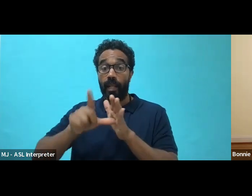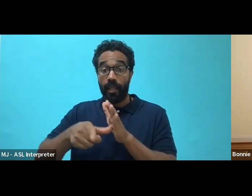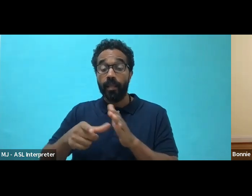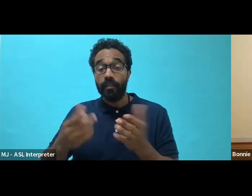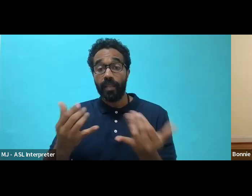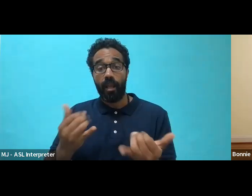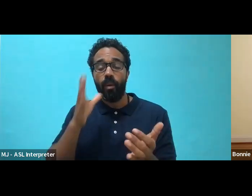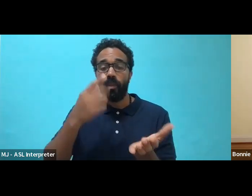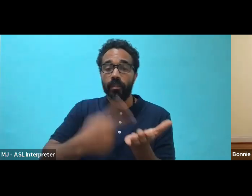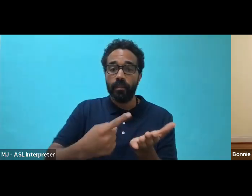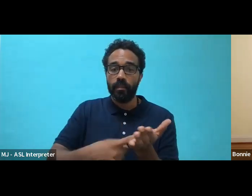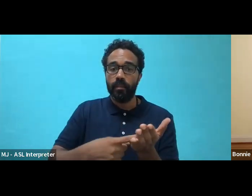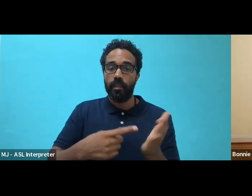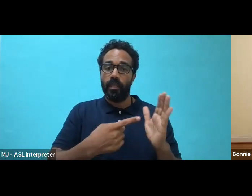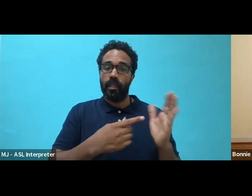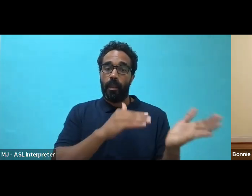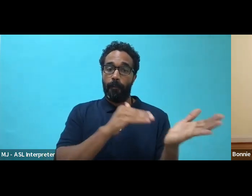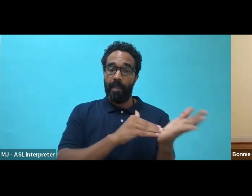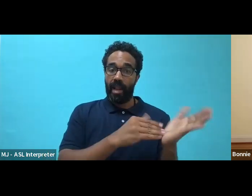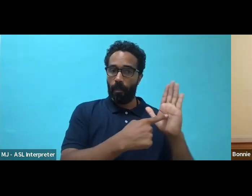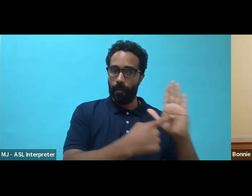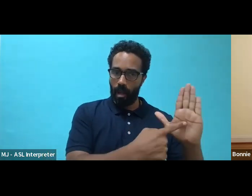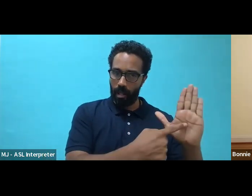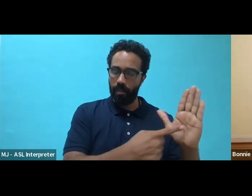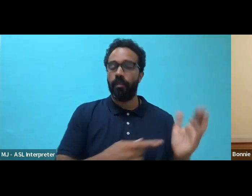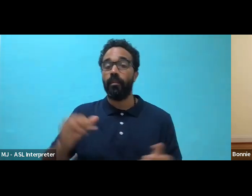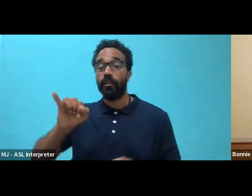disability with the independent living model,